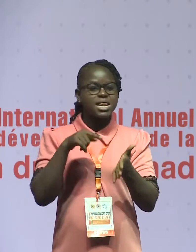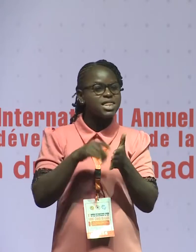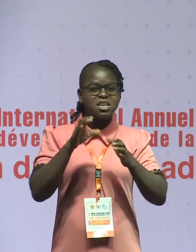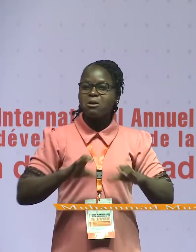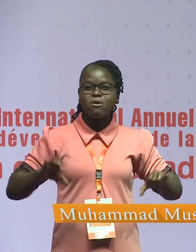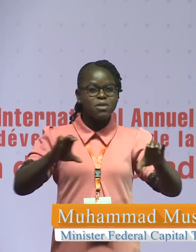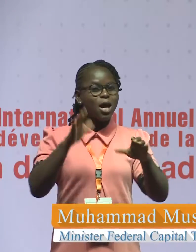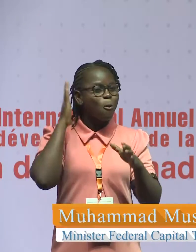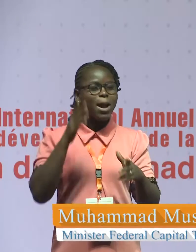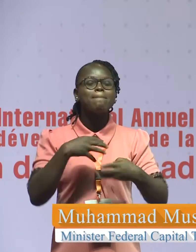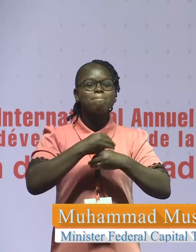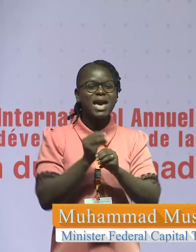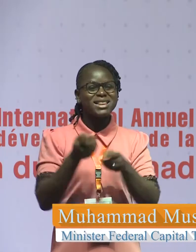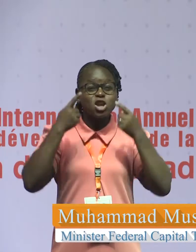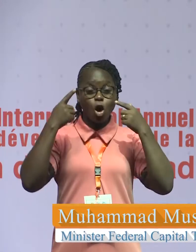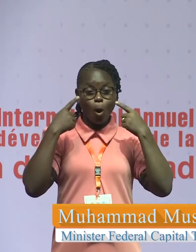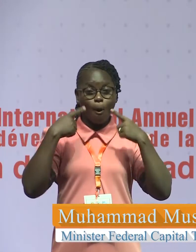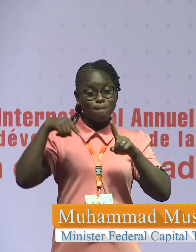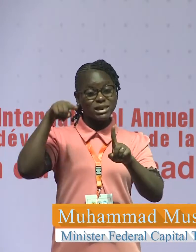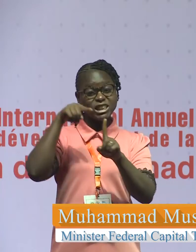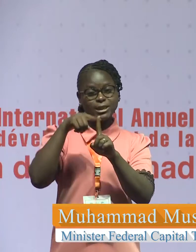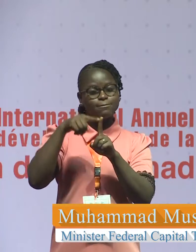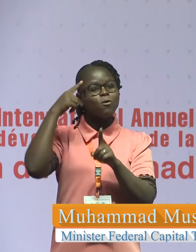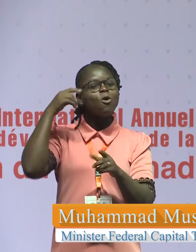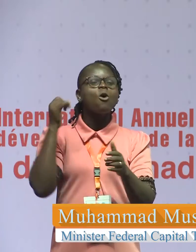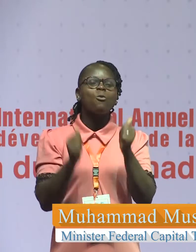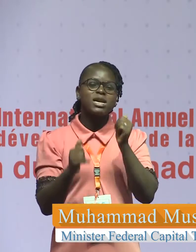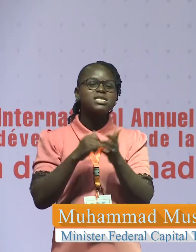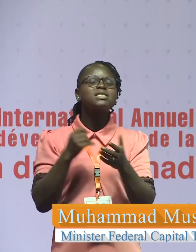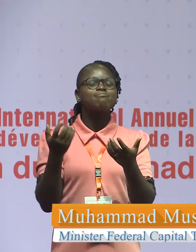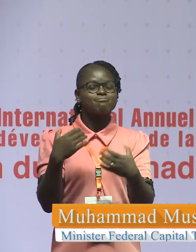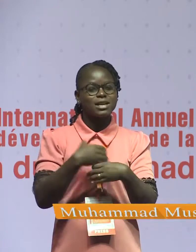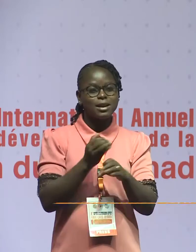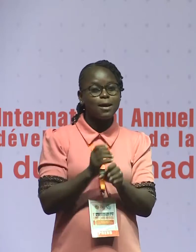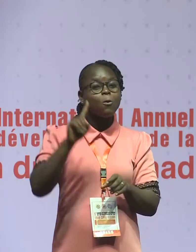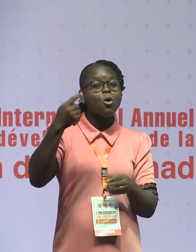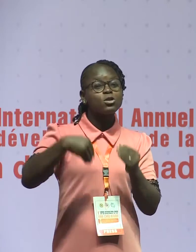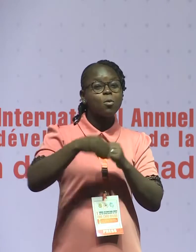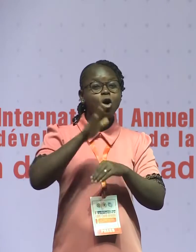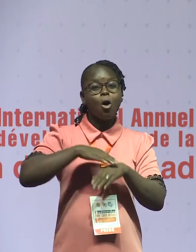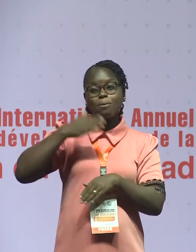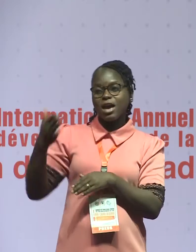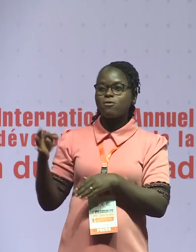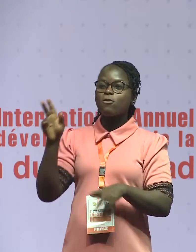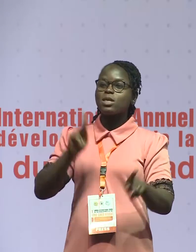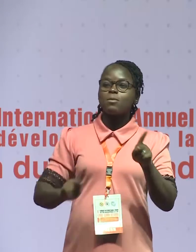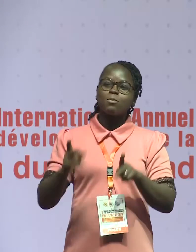meet the objectives for which it was convened. Once more, on behalf of the residents of